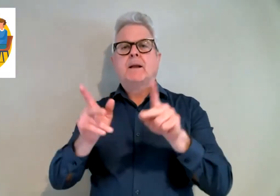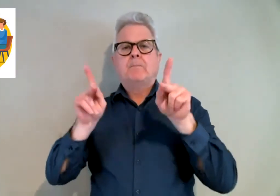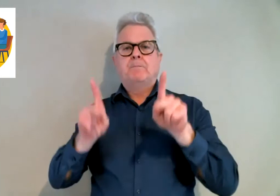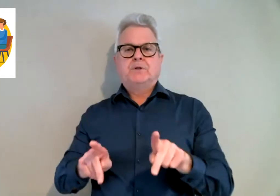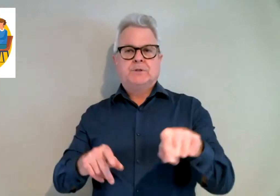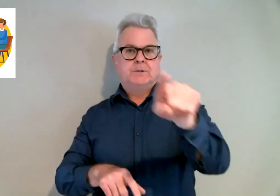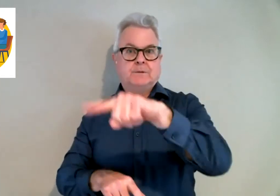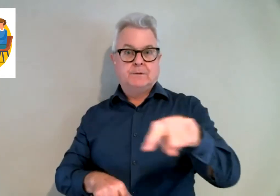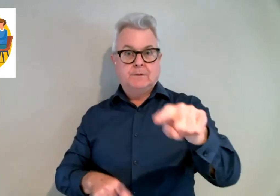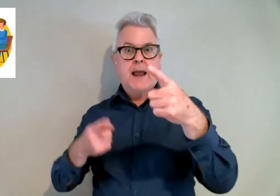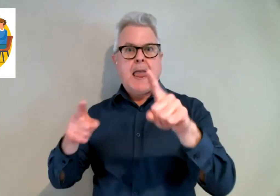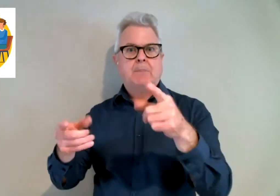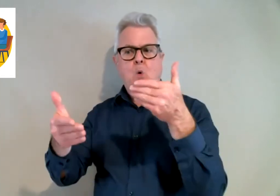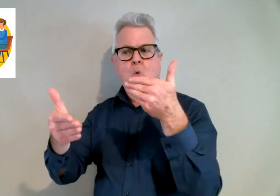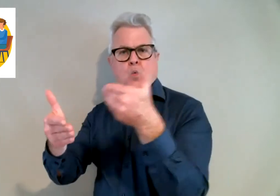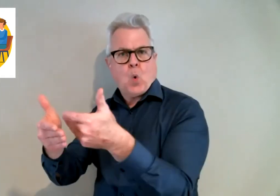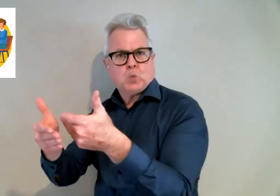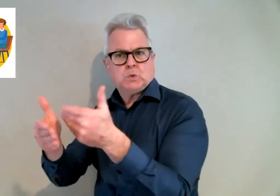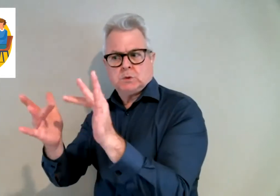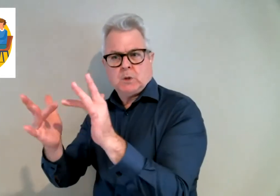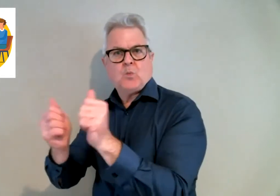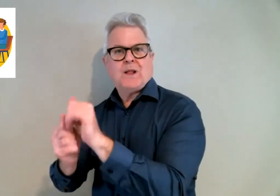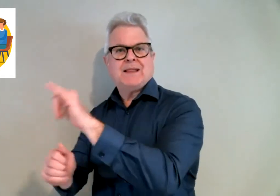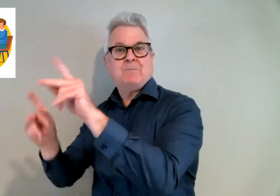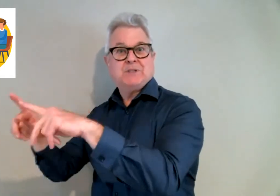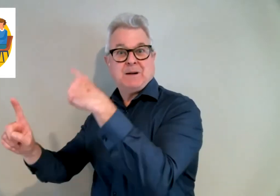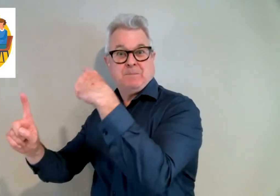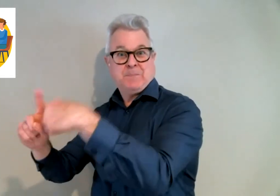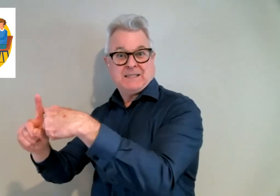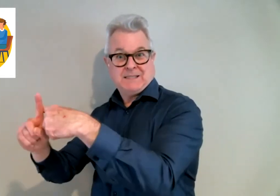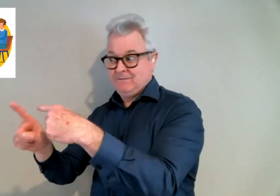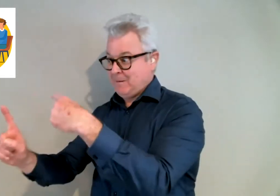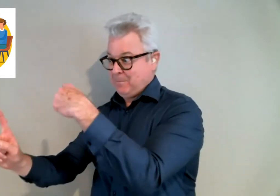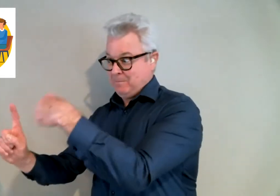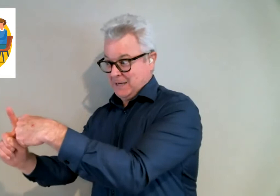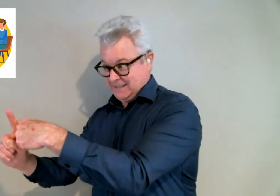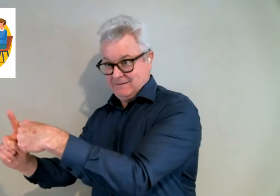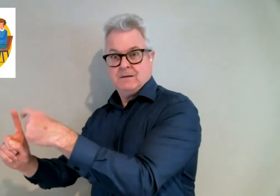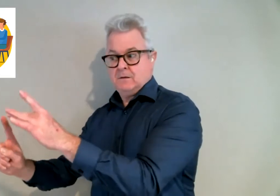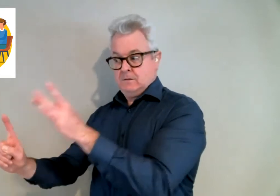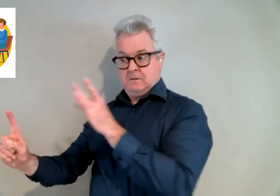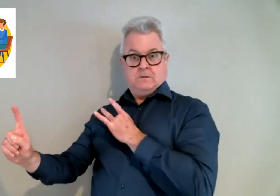The definition of quarantining as it applies to those people means that you have been in contact with somebody who has tested